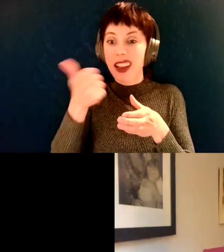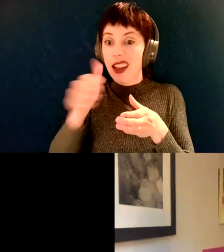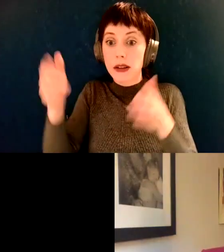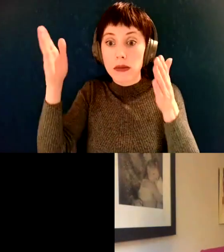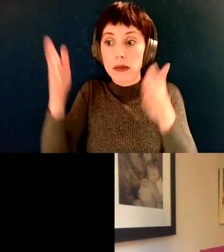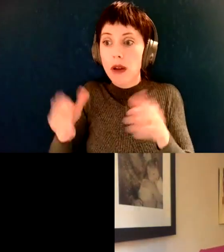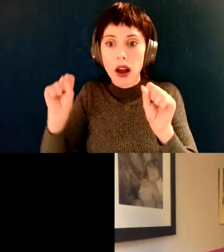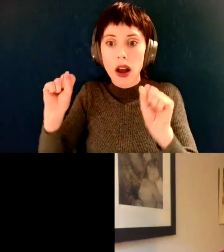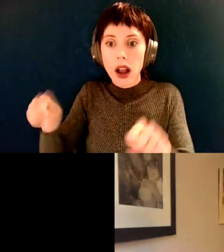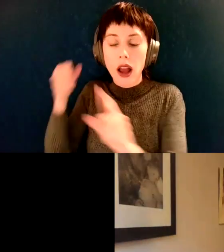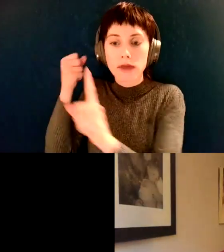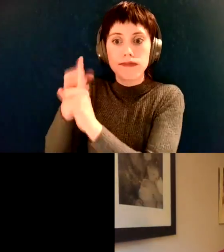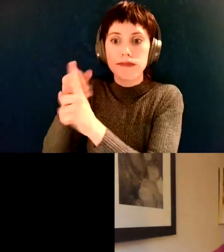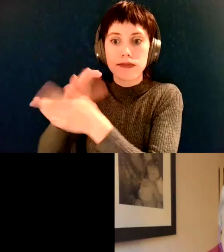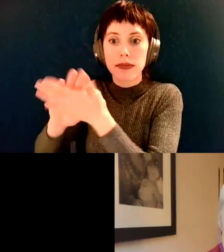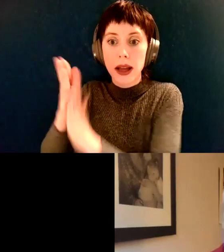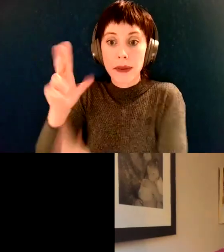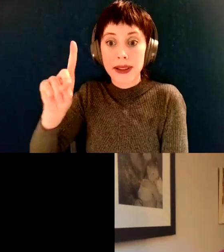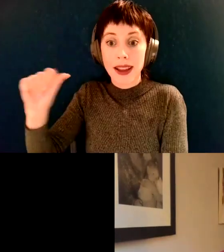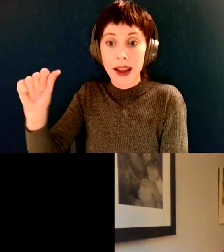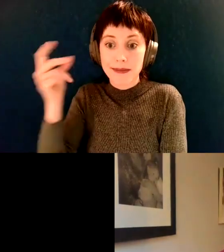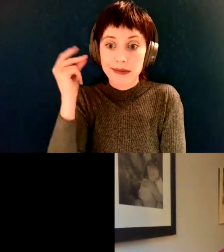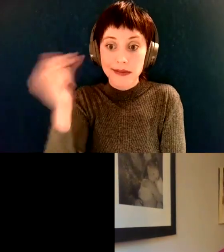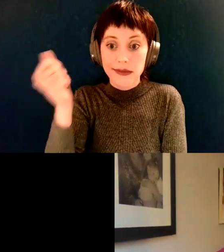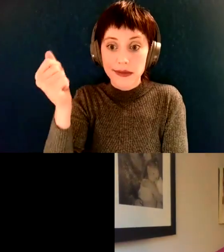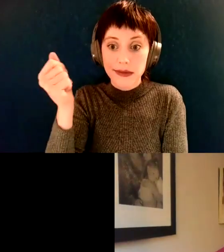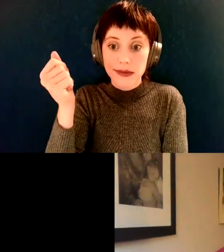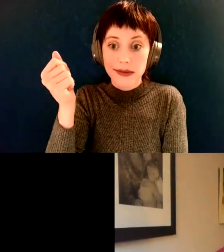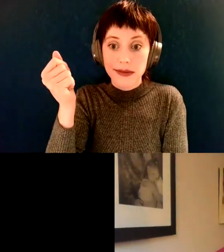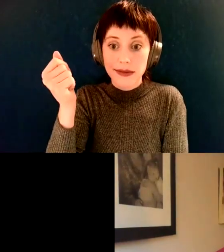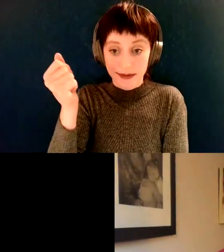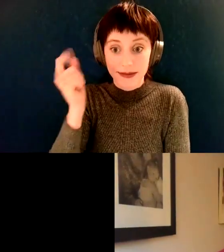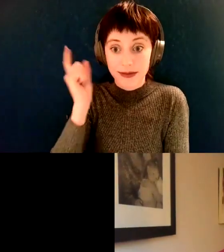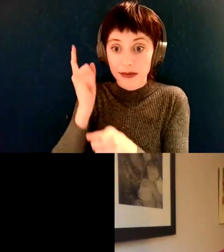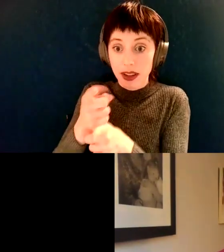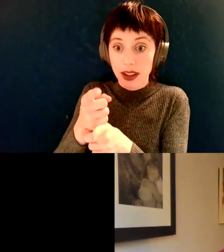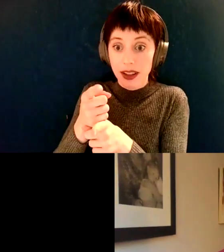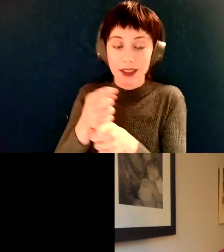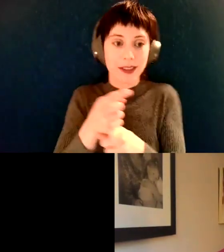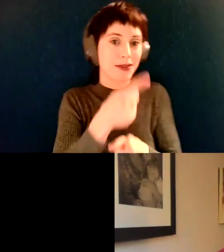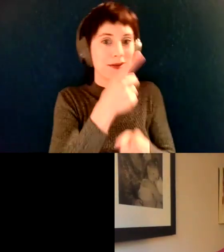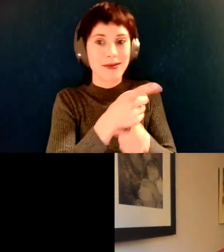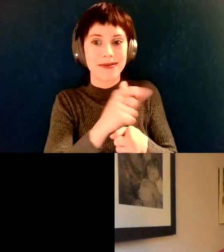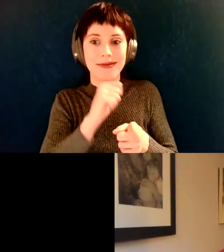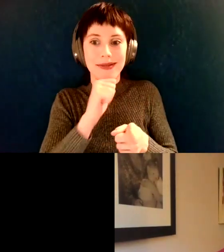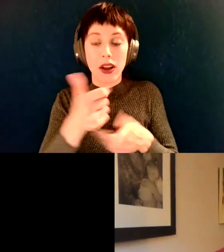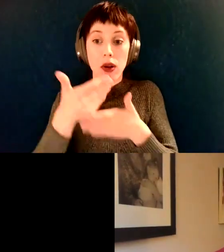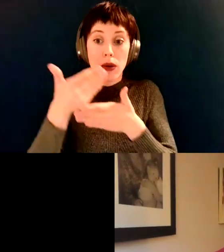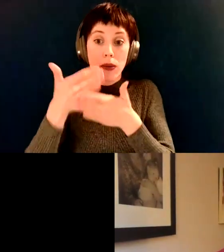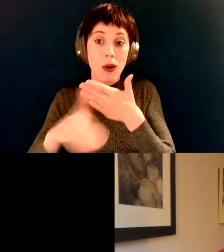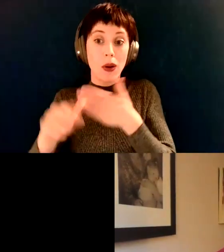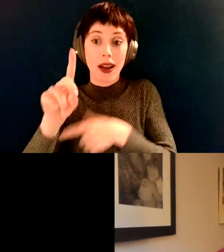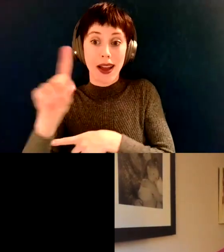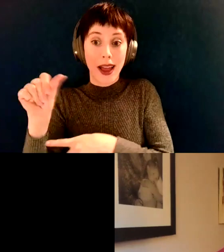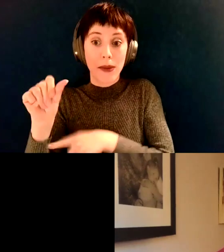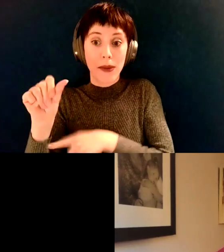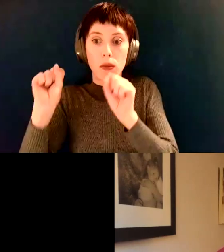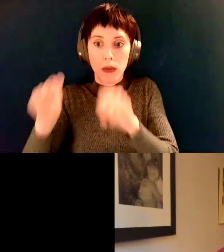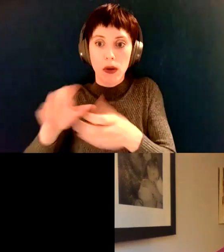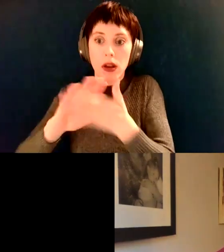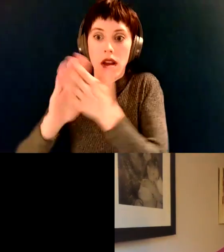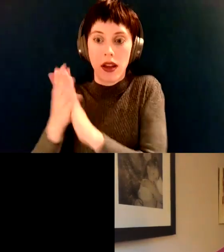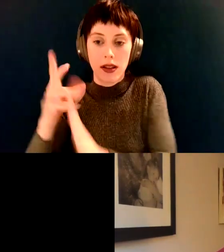What a deal. That's right. That's right. It's, you're not born into it necessarily, but you might be. But yeah,